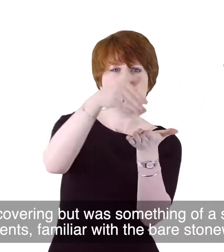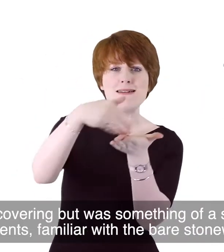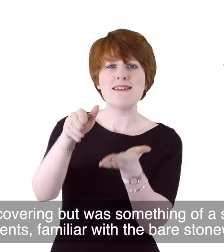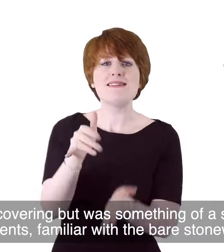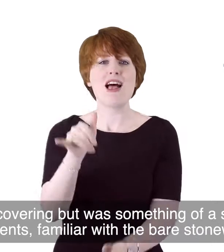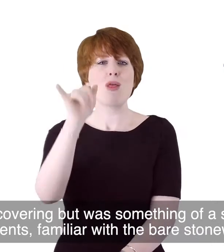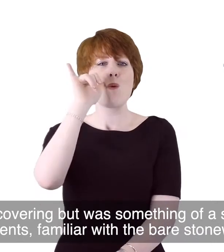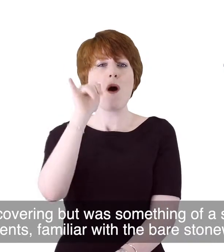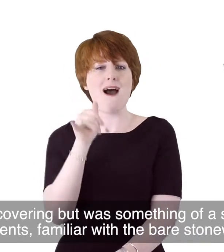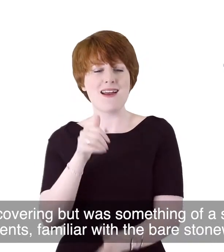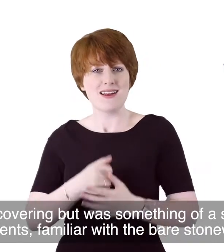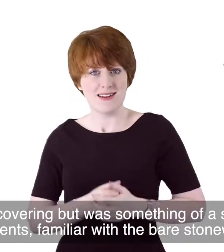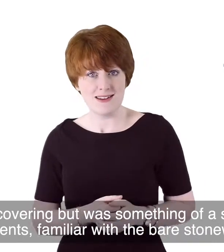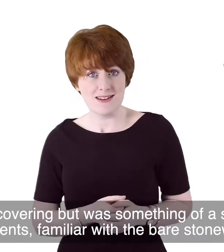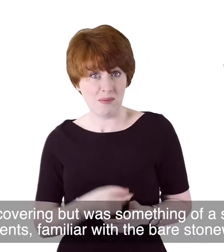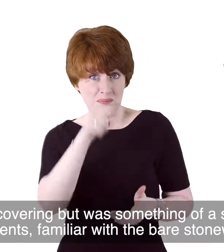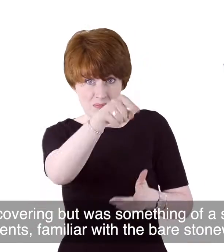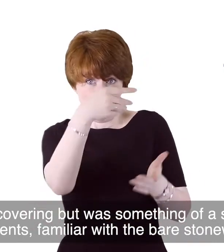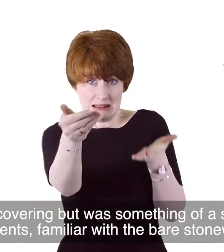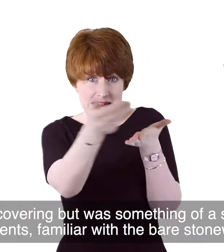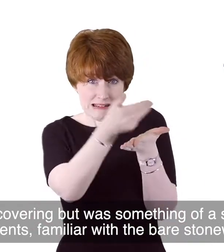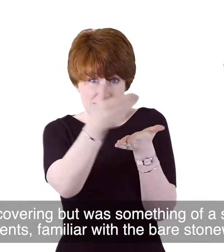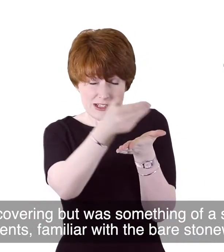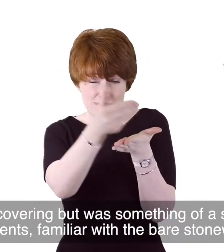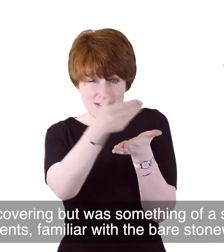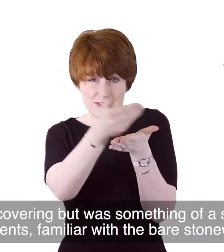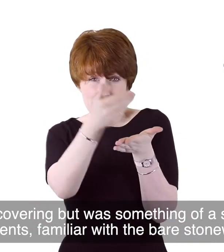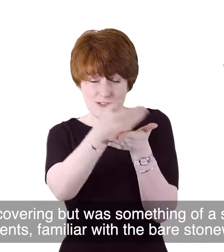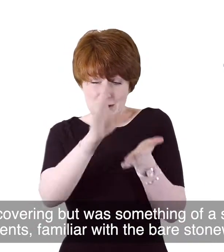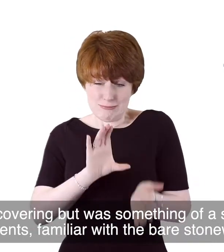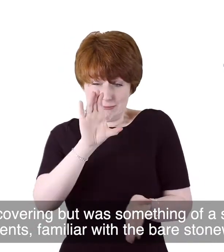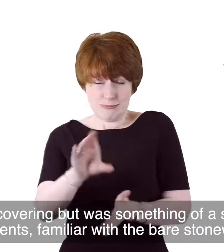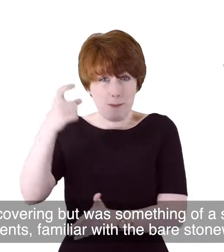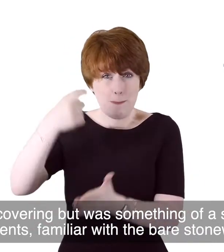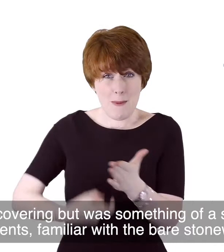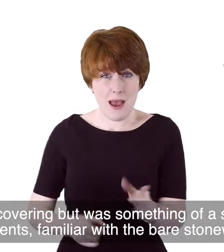wall covering, but was something of a shock to local residents, familiar with the bare stonework.